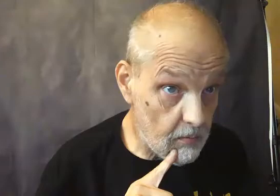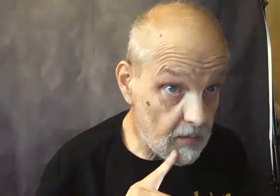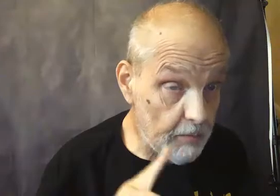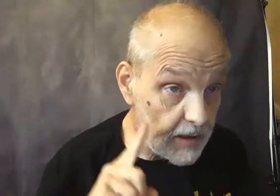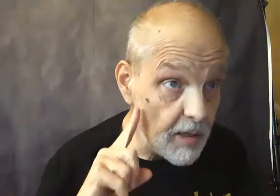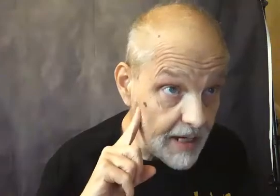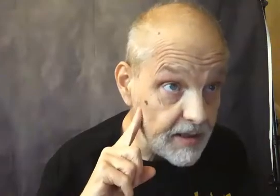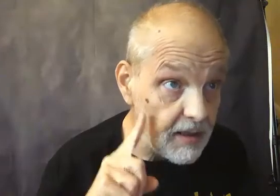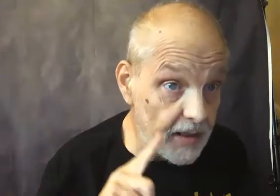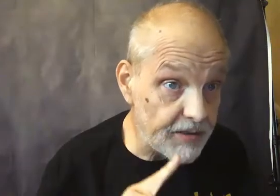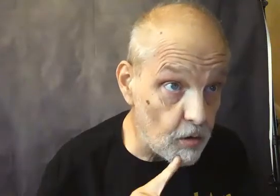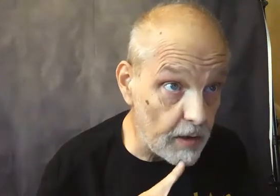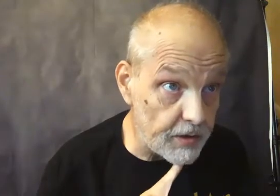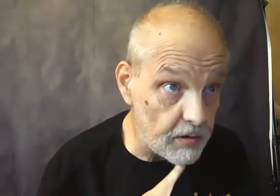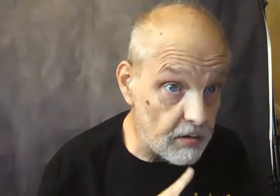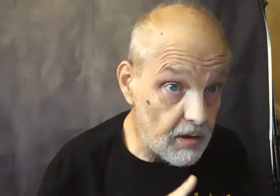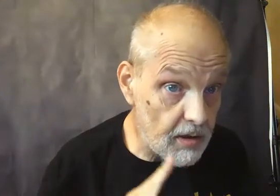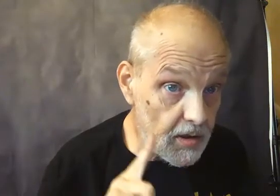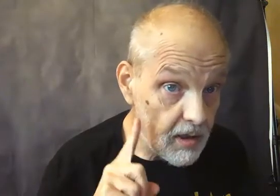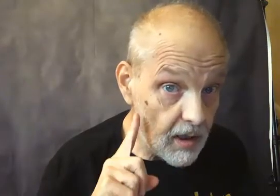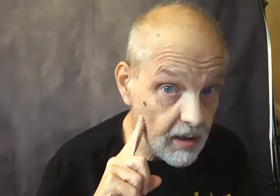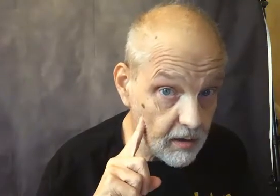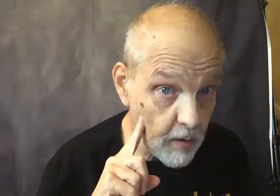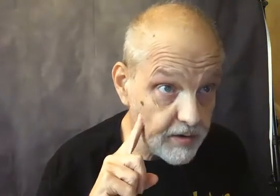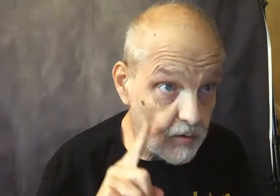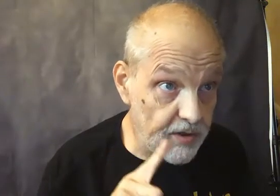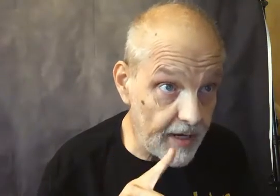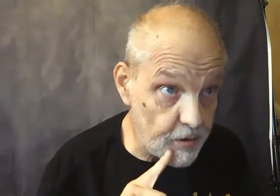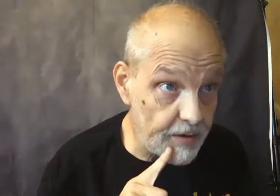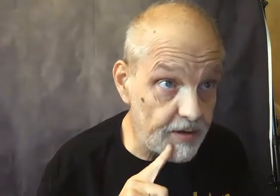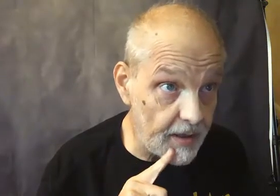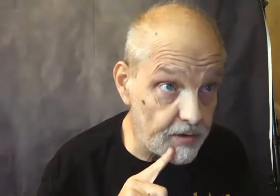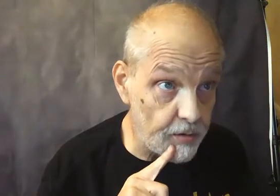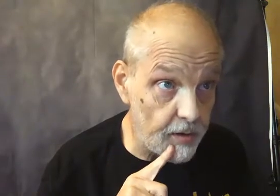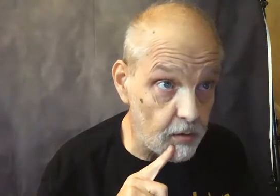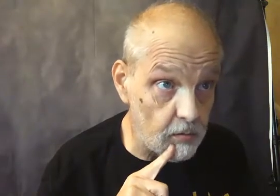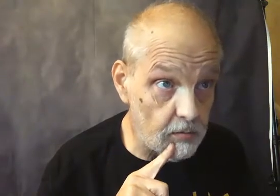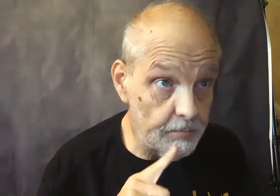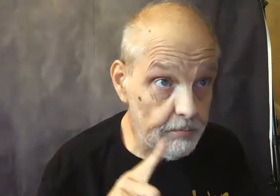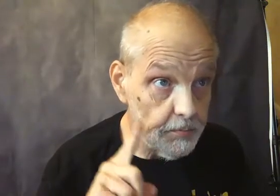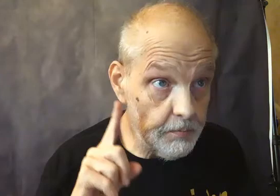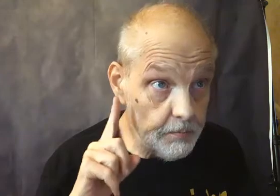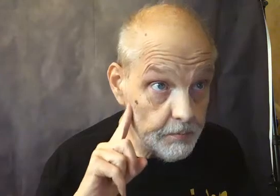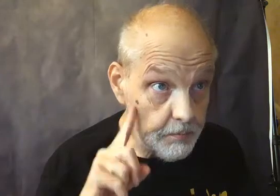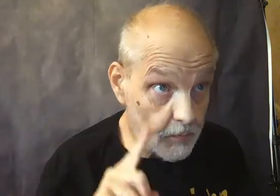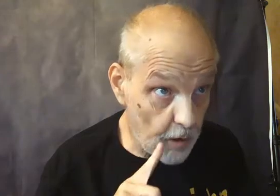it means I'm asking a yes, no question. A question which the answer is yes or no. Are you